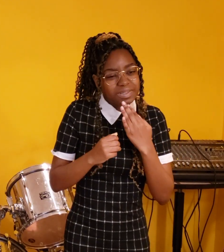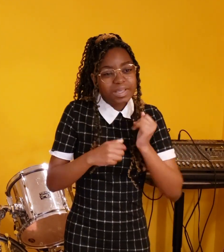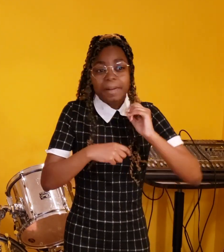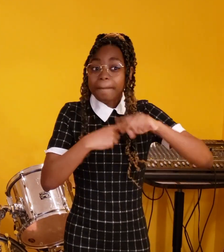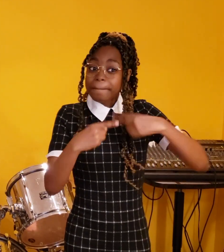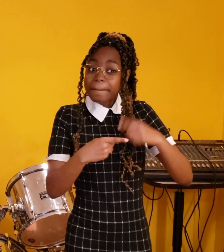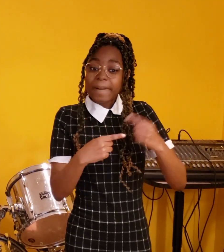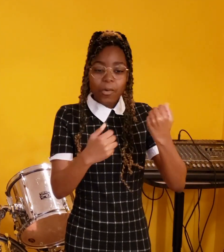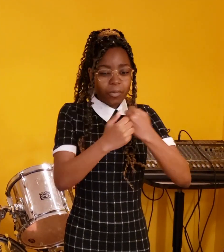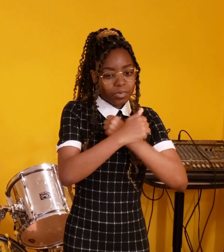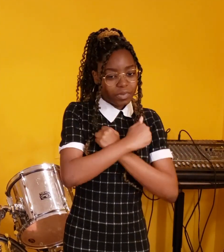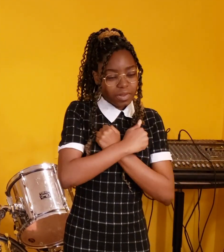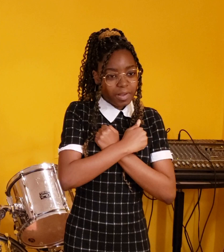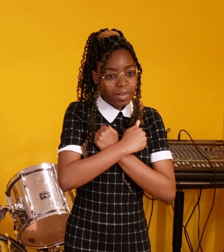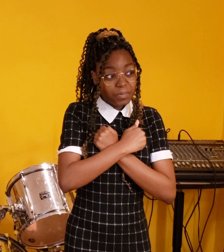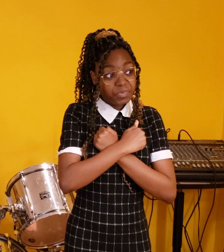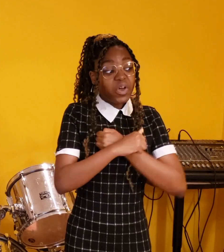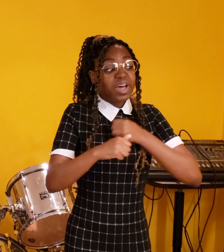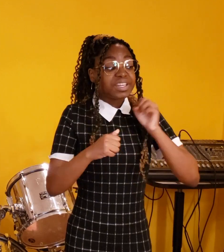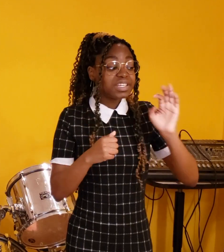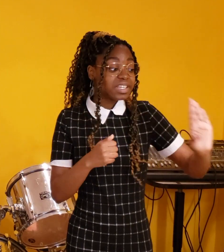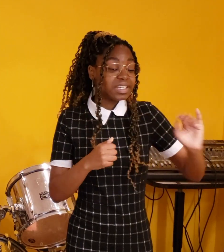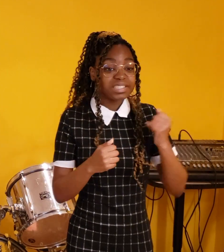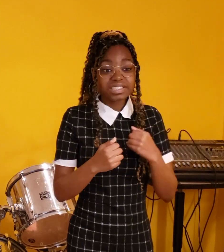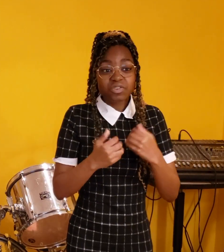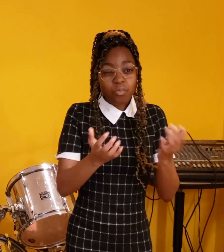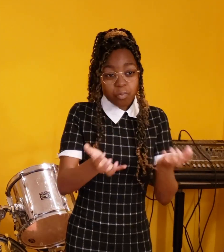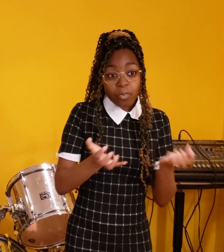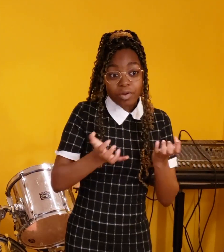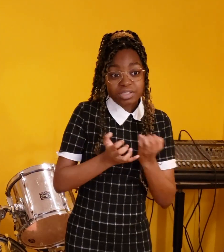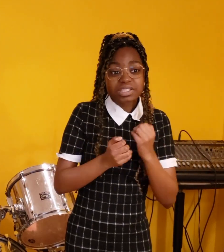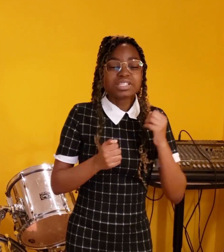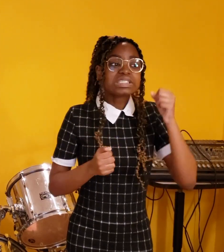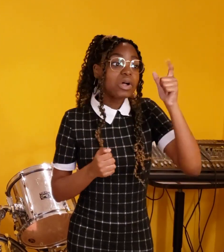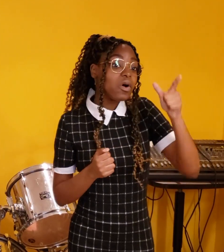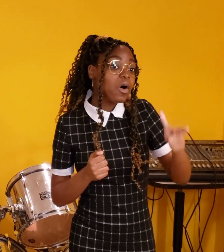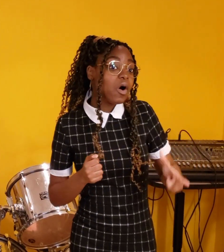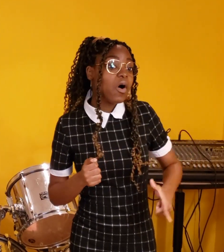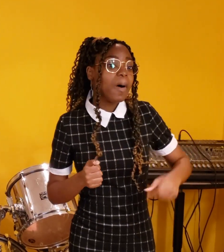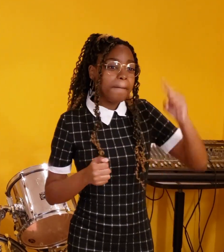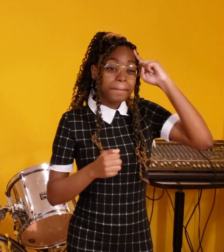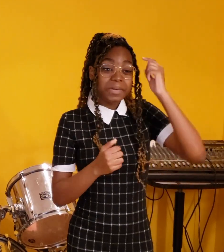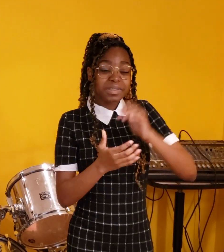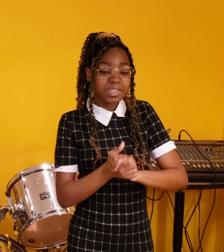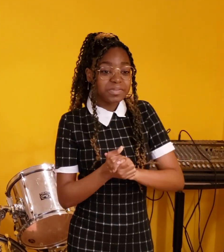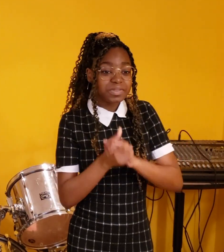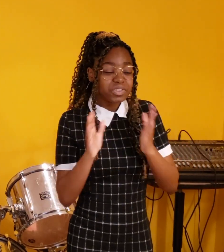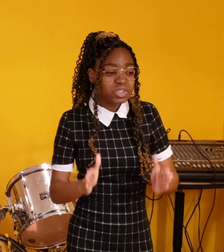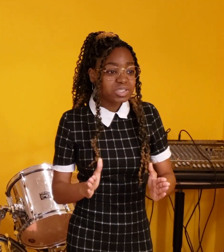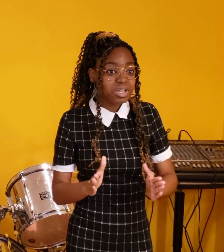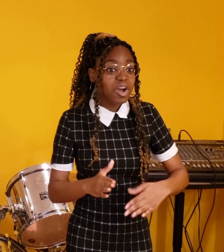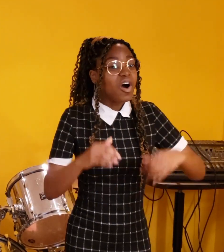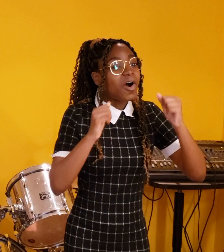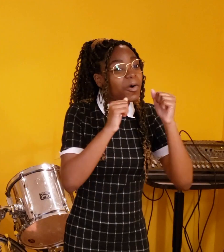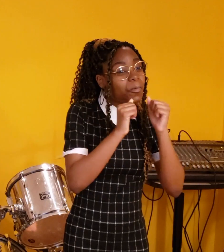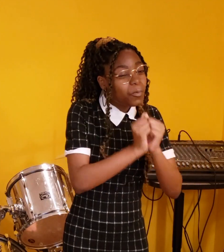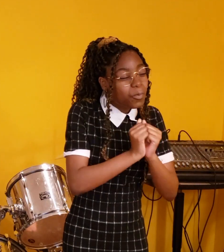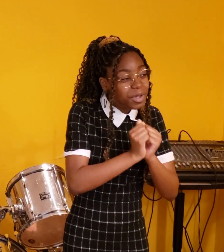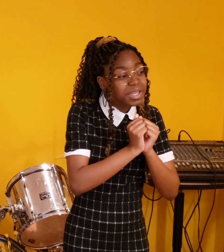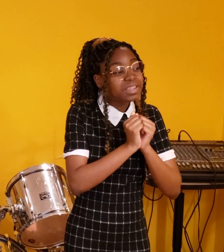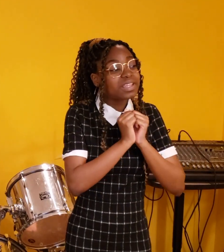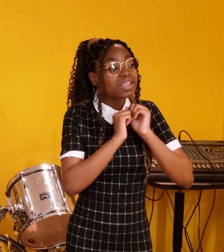desire, you know, that all believers, you and me, be with him wherever he is. In other